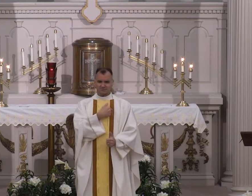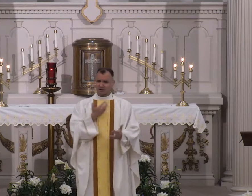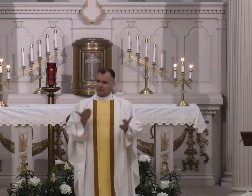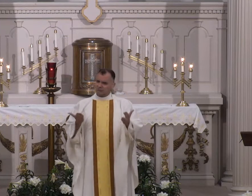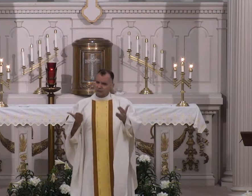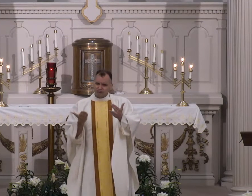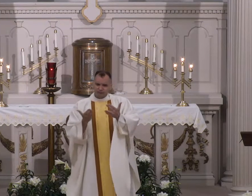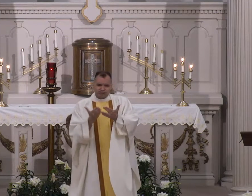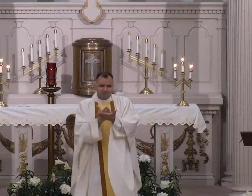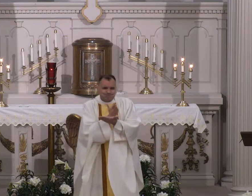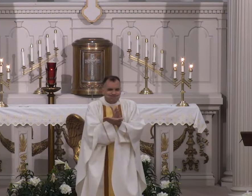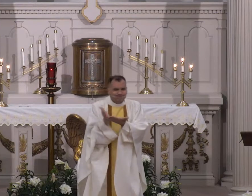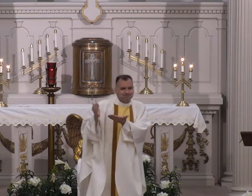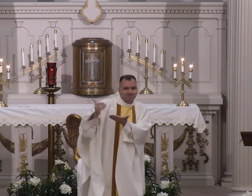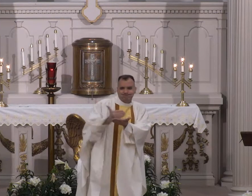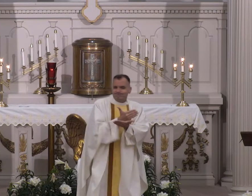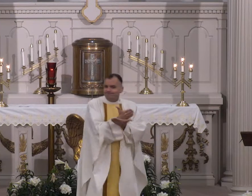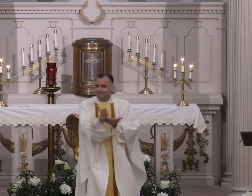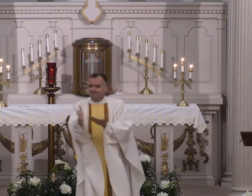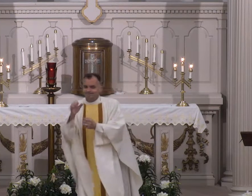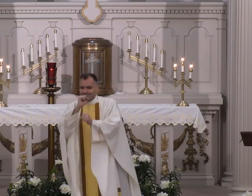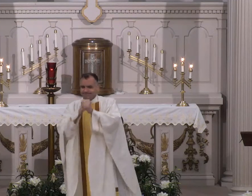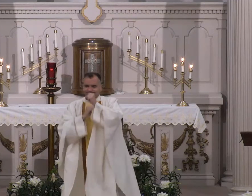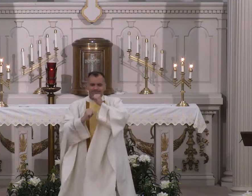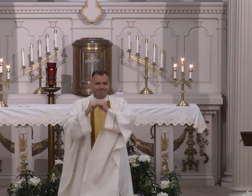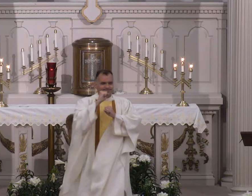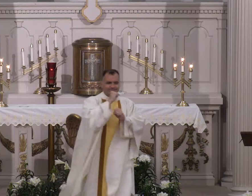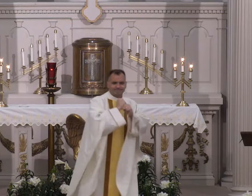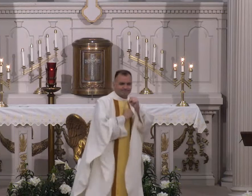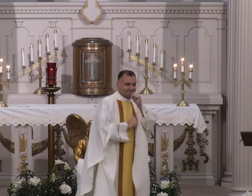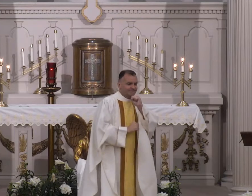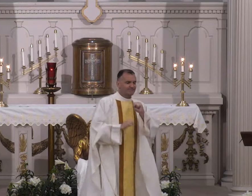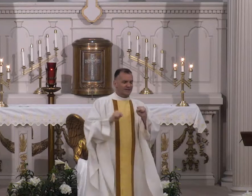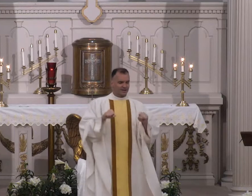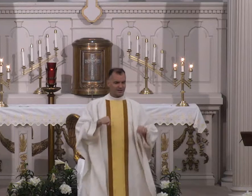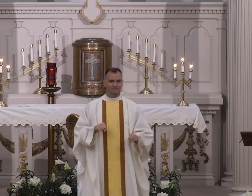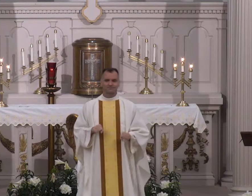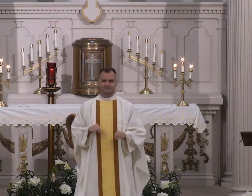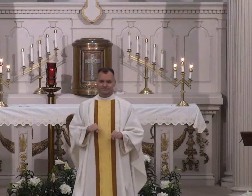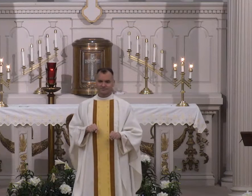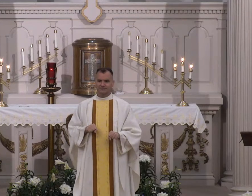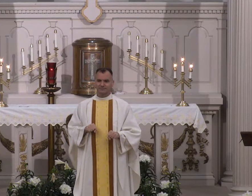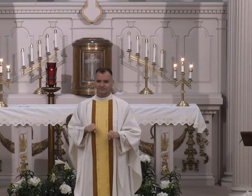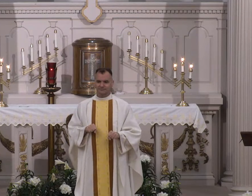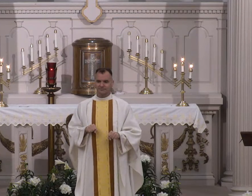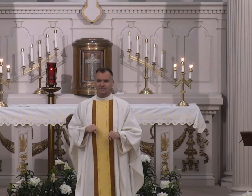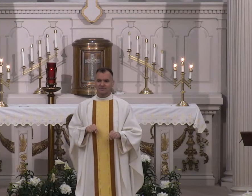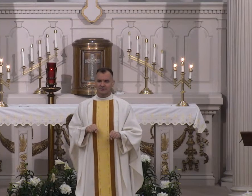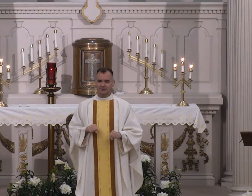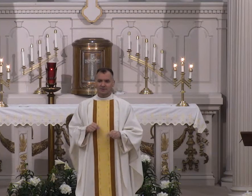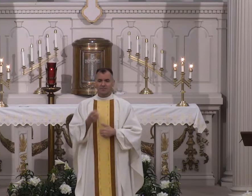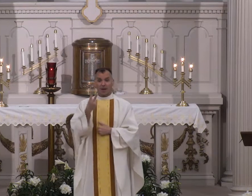But God will help us through, to navigate through the challenges and frustrations of life.